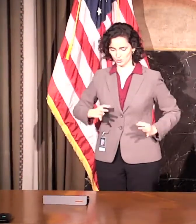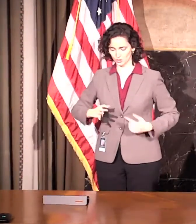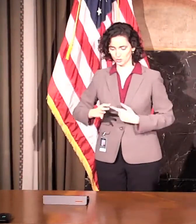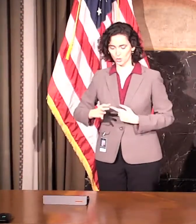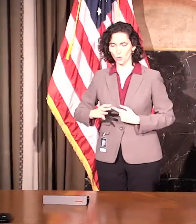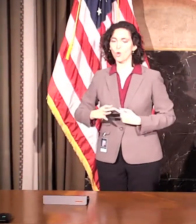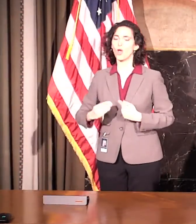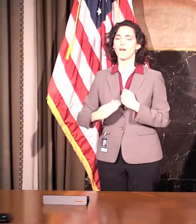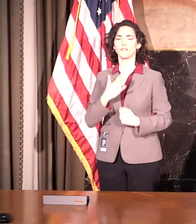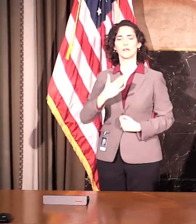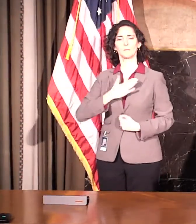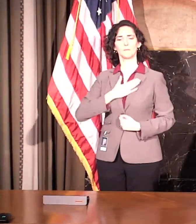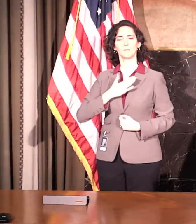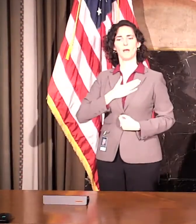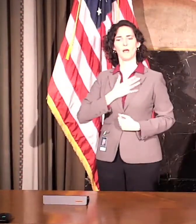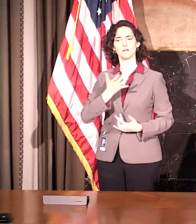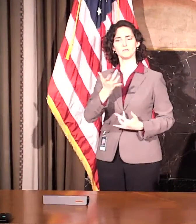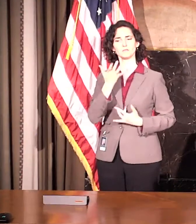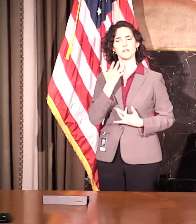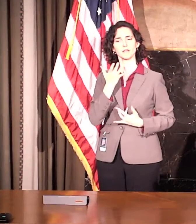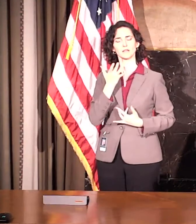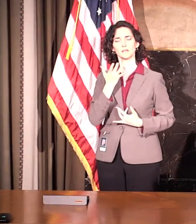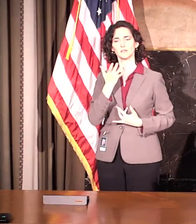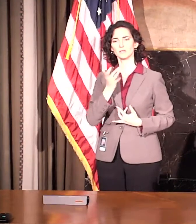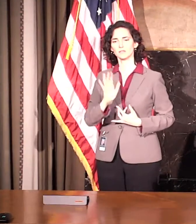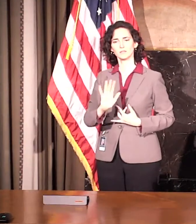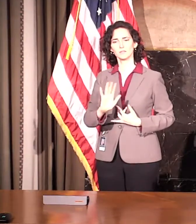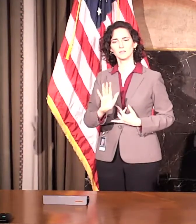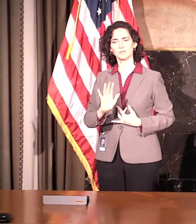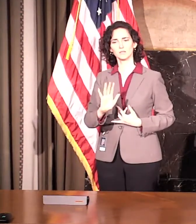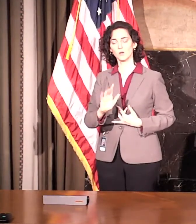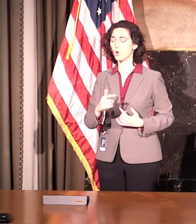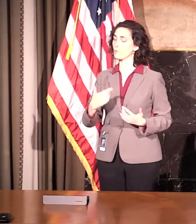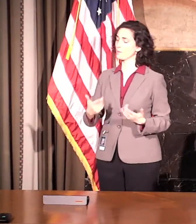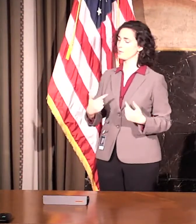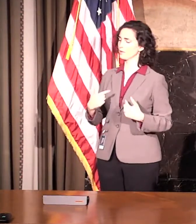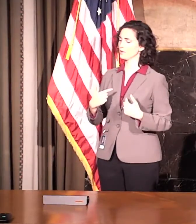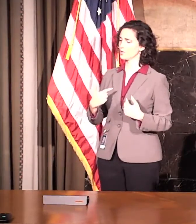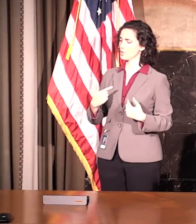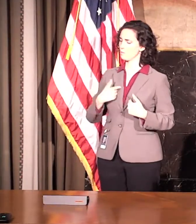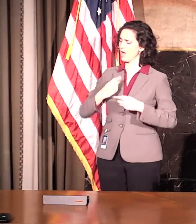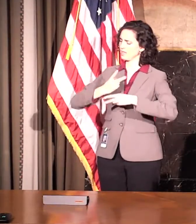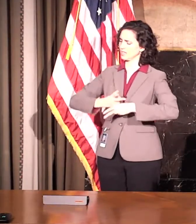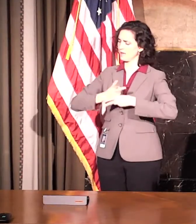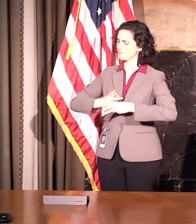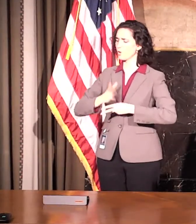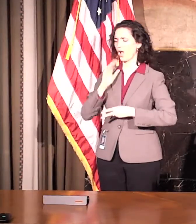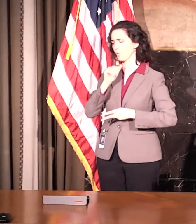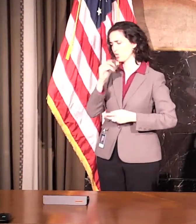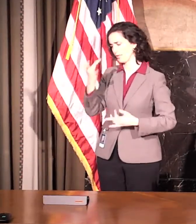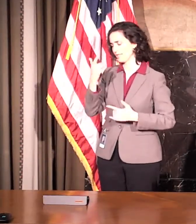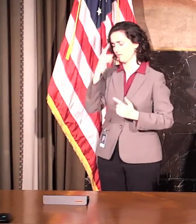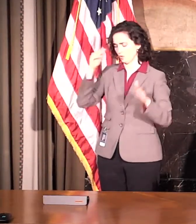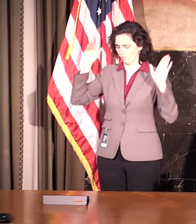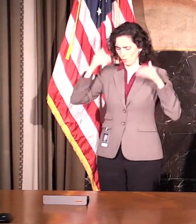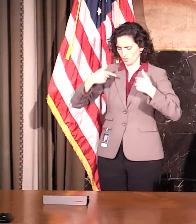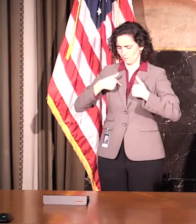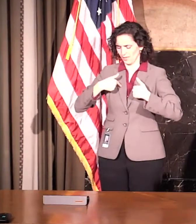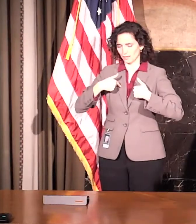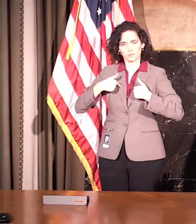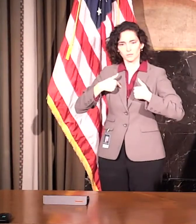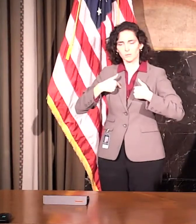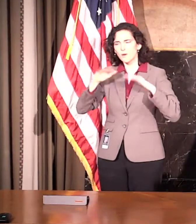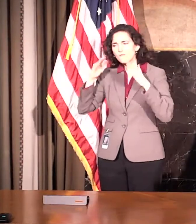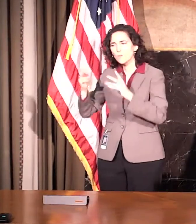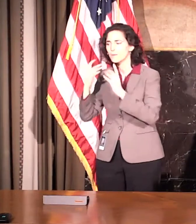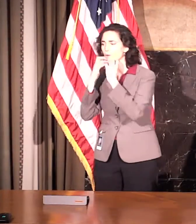to determine whether you are more likely to contract COVID, but your loved ones